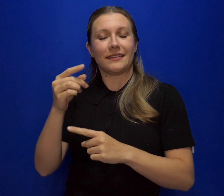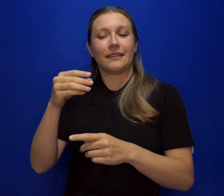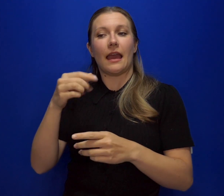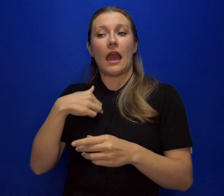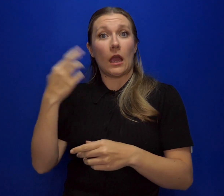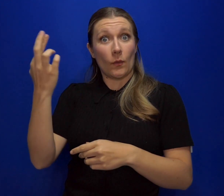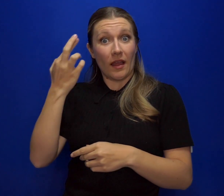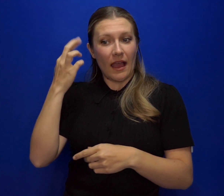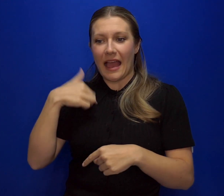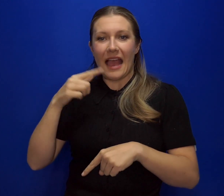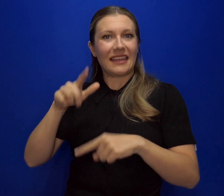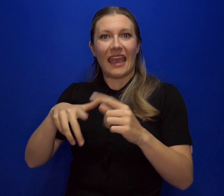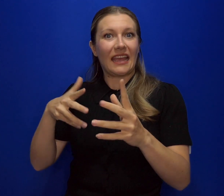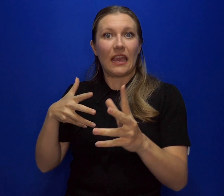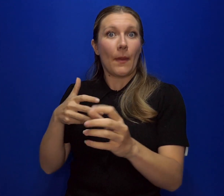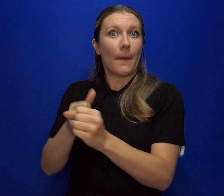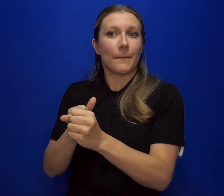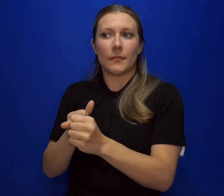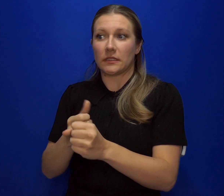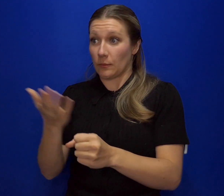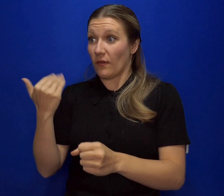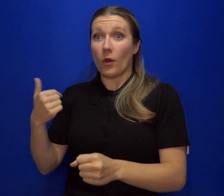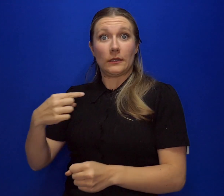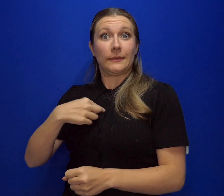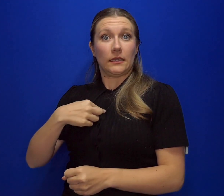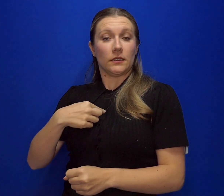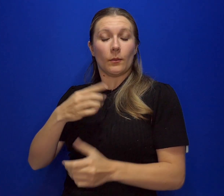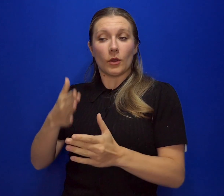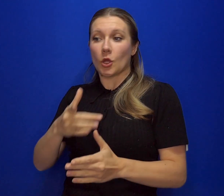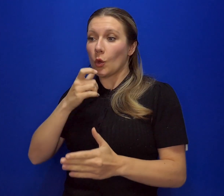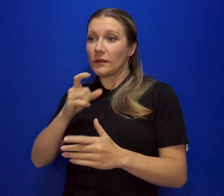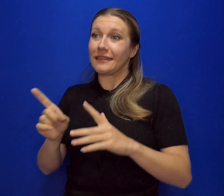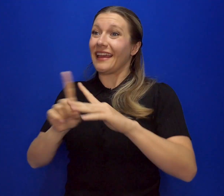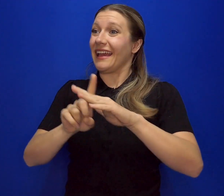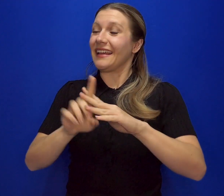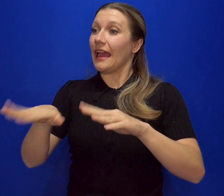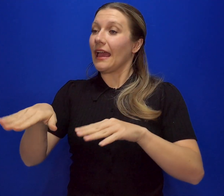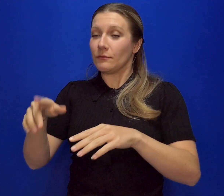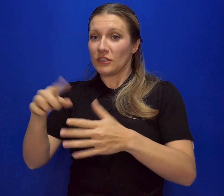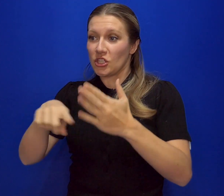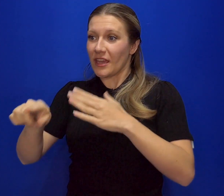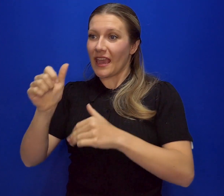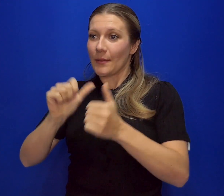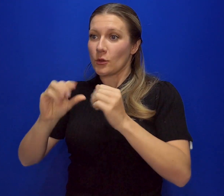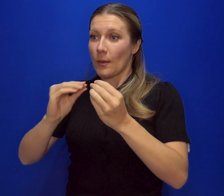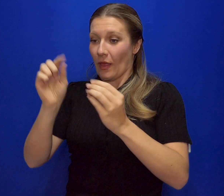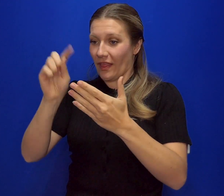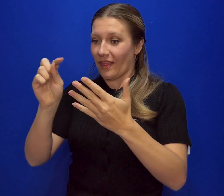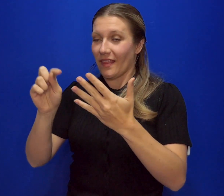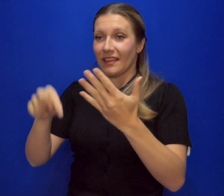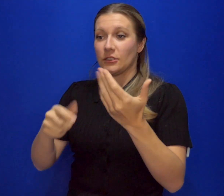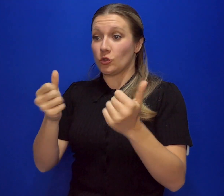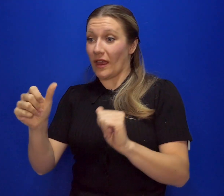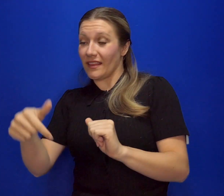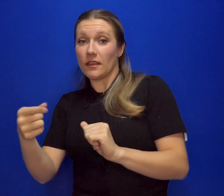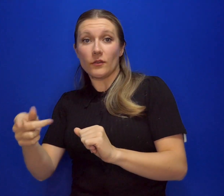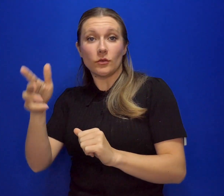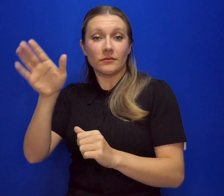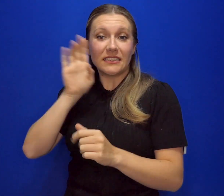I realized I can't keep up with this because it used to be me. Like during the day, I'd pop in and out and be like, hey, look at episode this or do that or try this. Have you